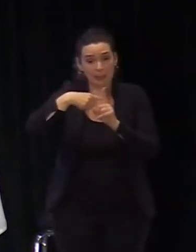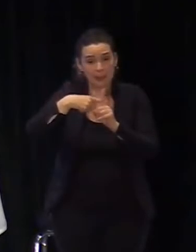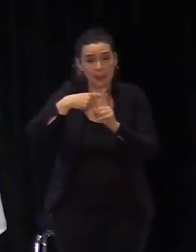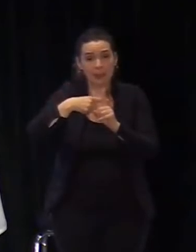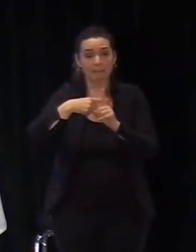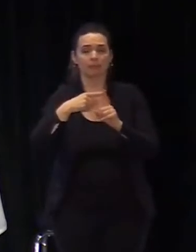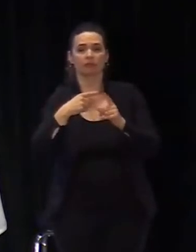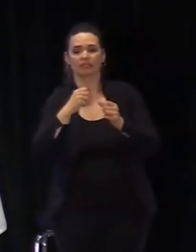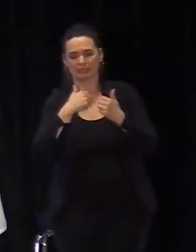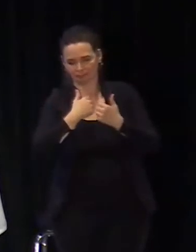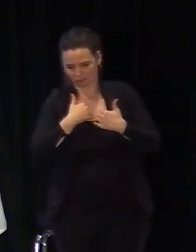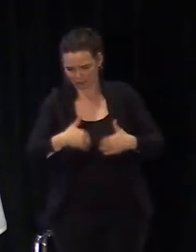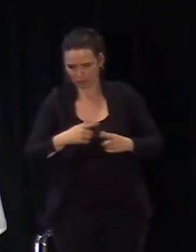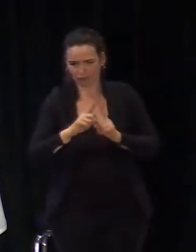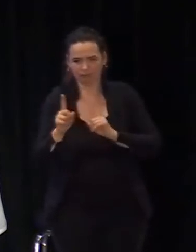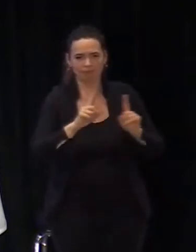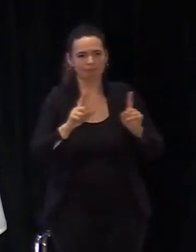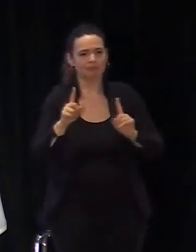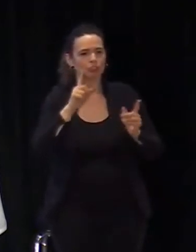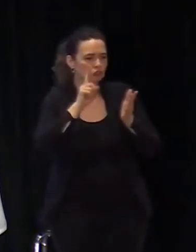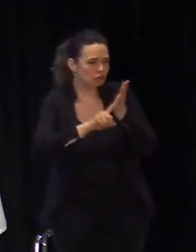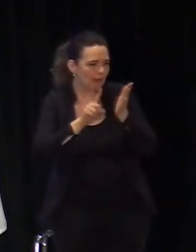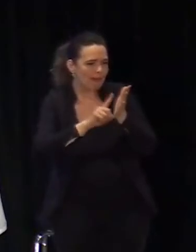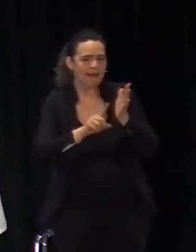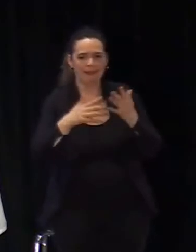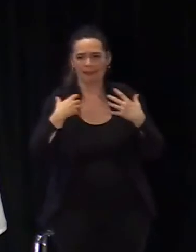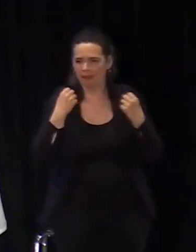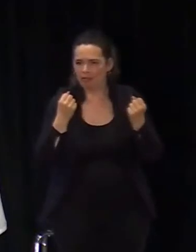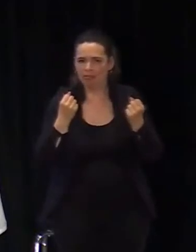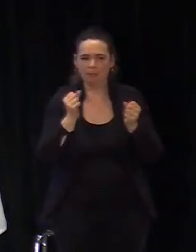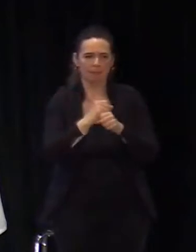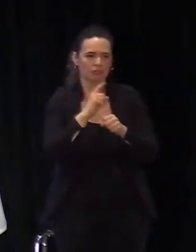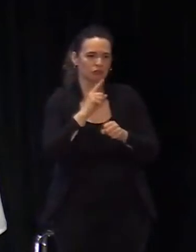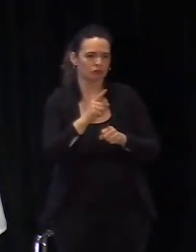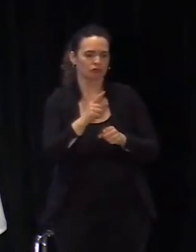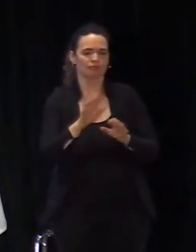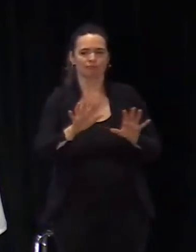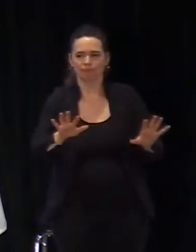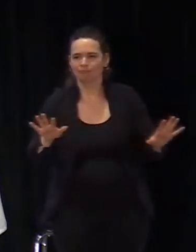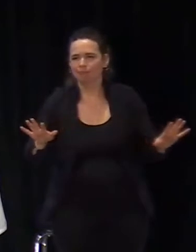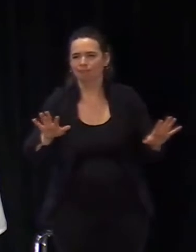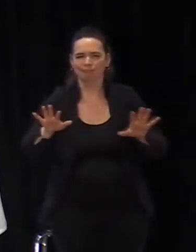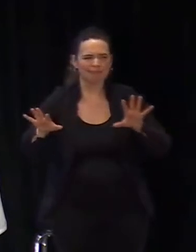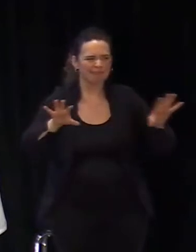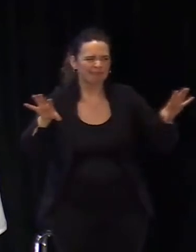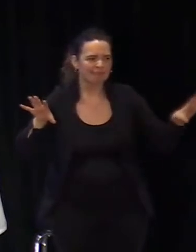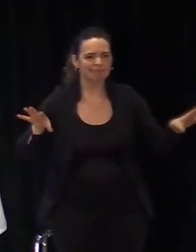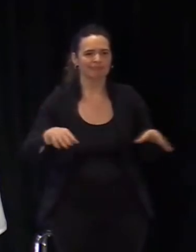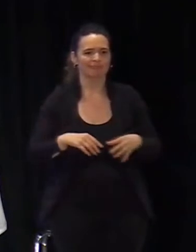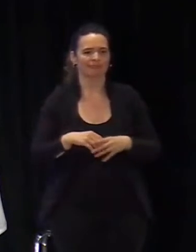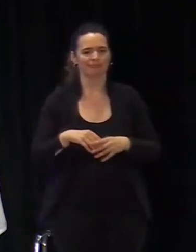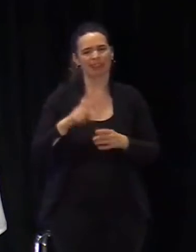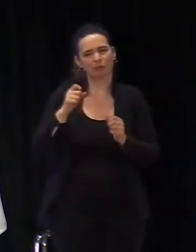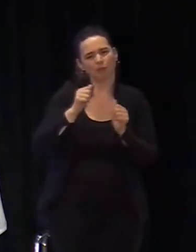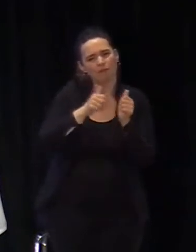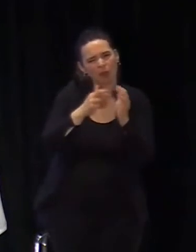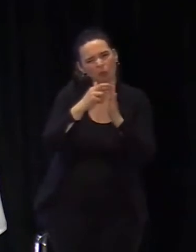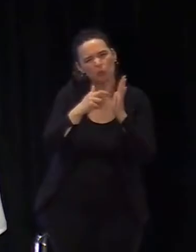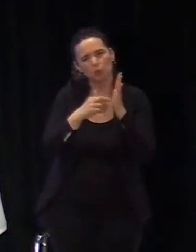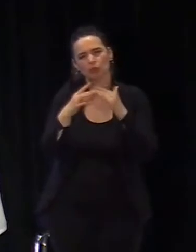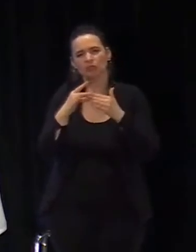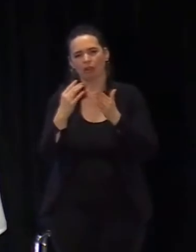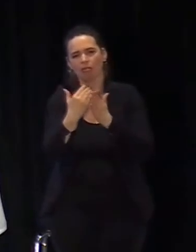for someone with a camera to get in to get some footage, overkill. especially,